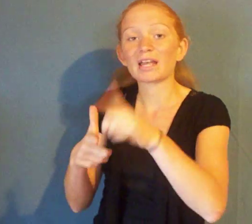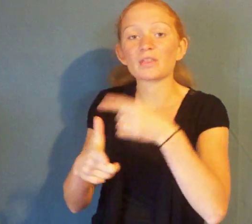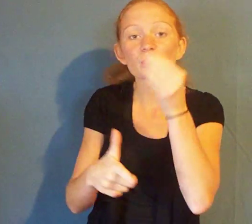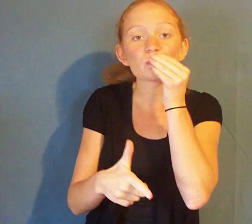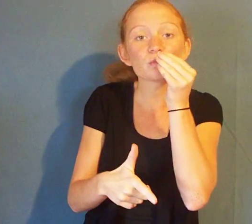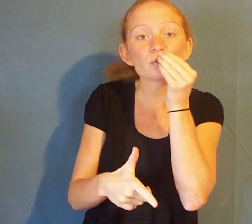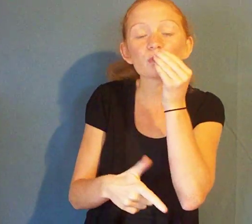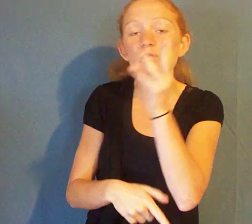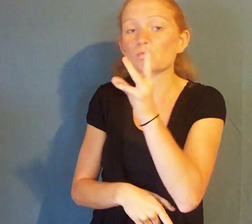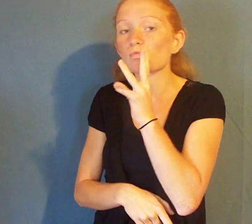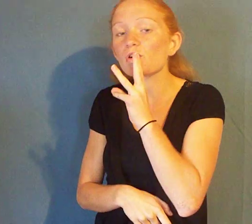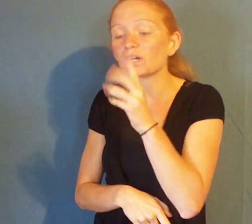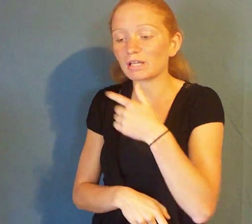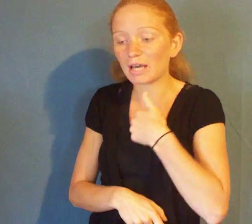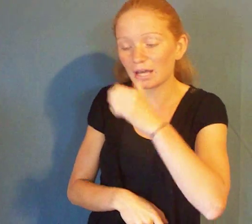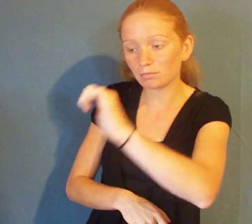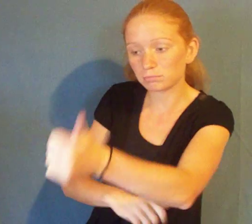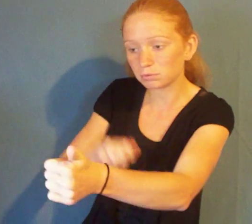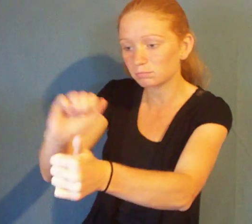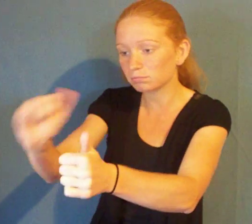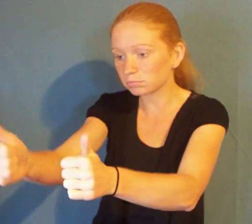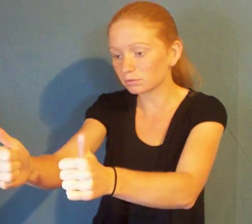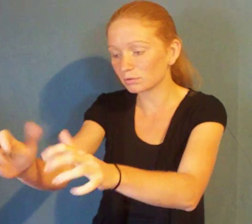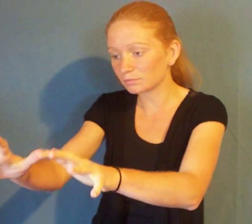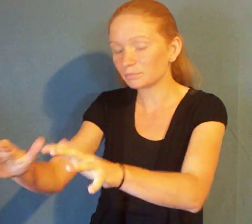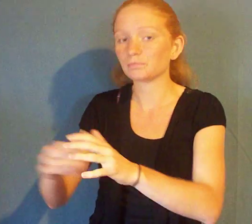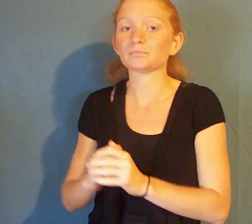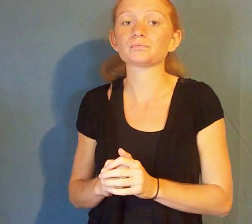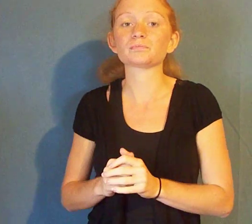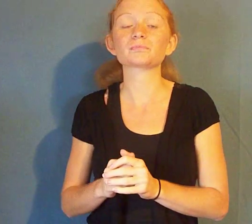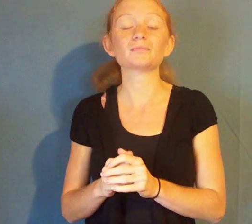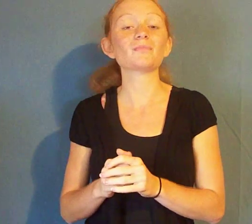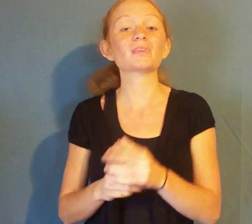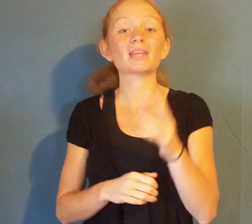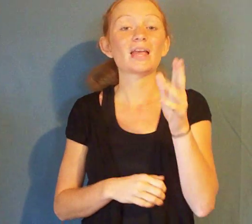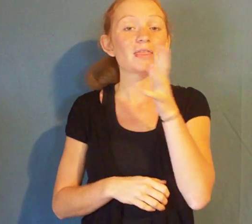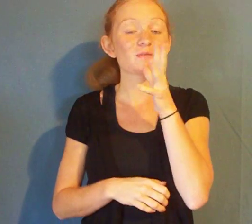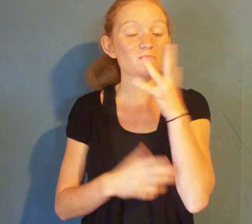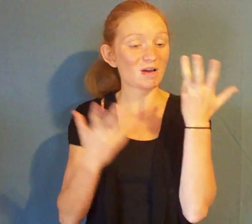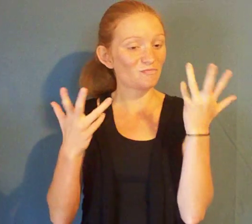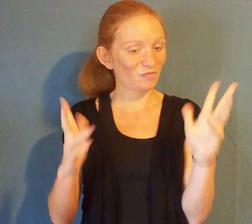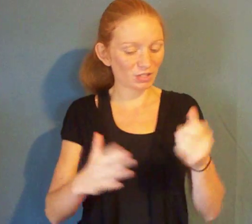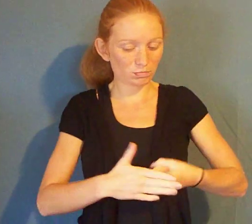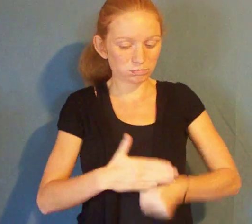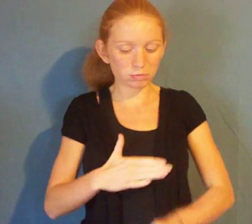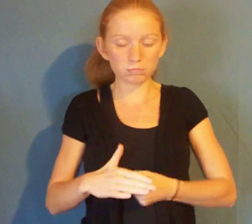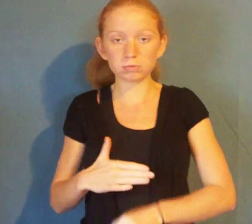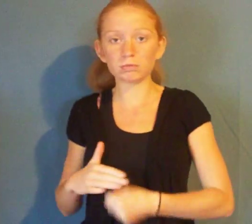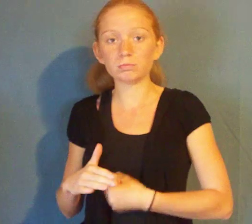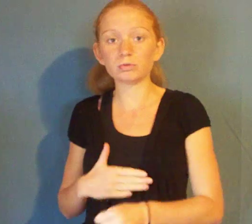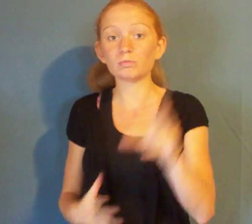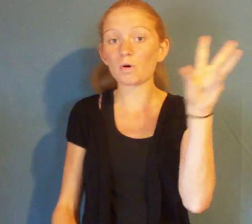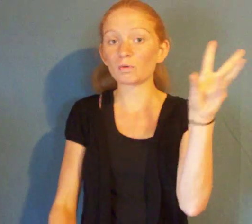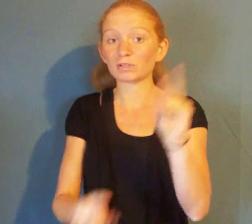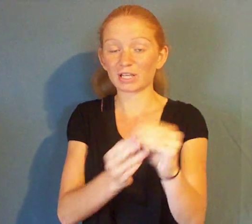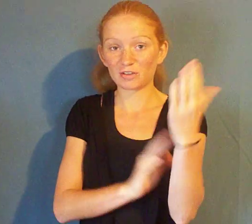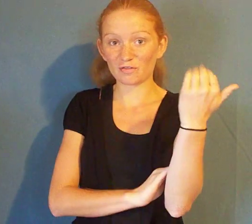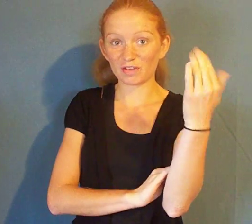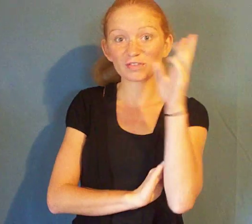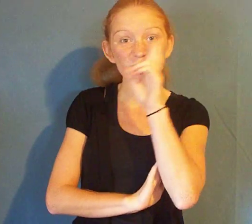room. And she finished. She ended up having 15 babies. And altogether I lost 1, which is pretty good. And I just thanked